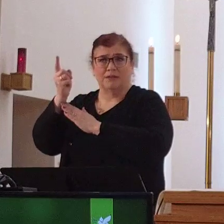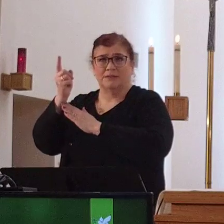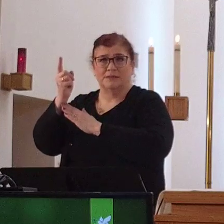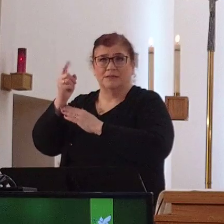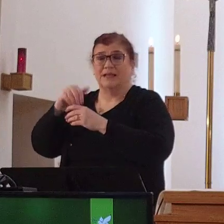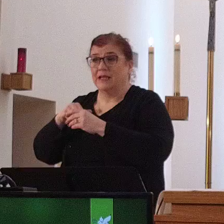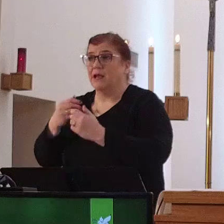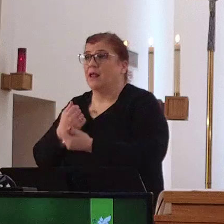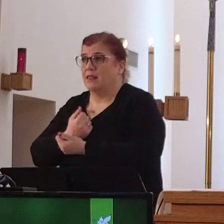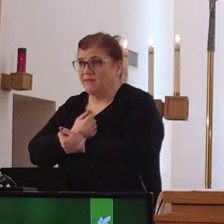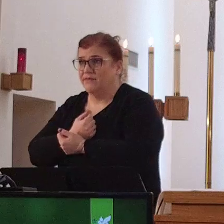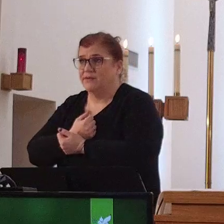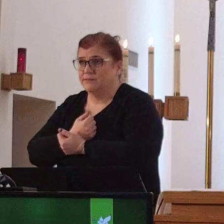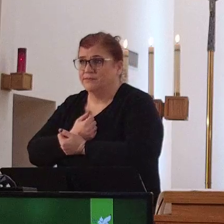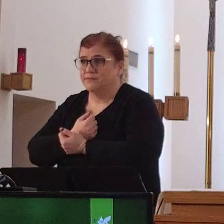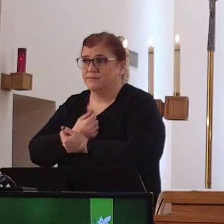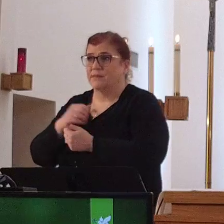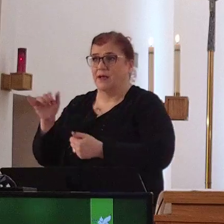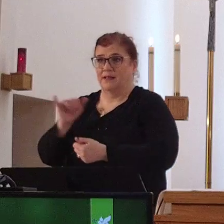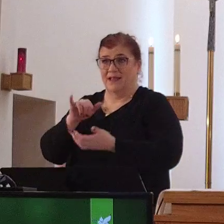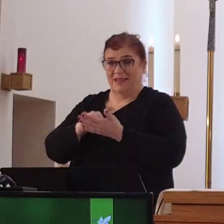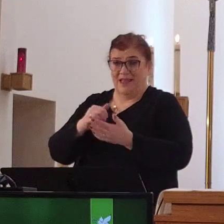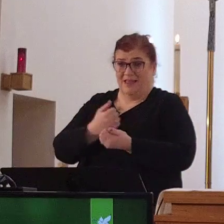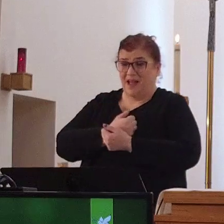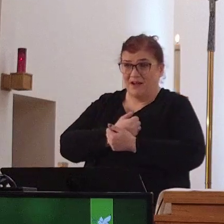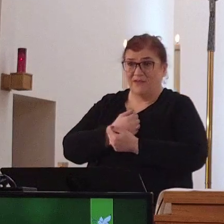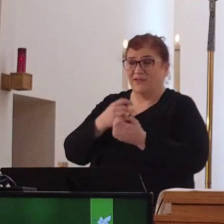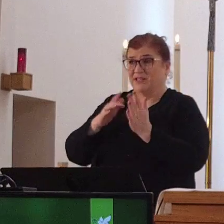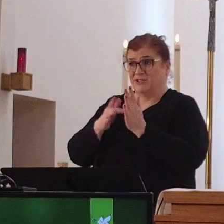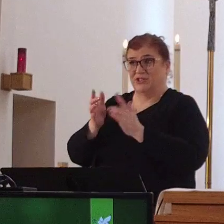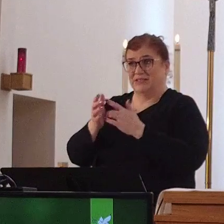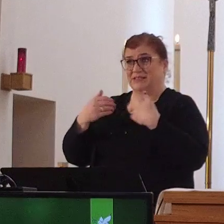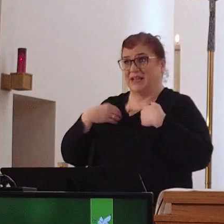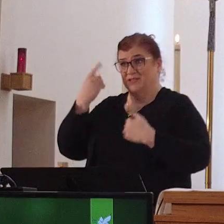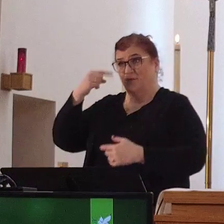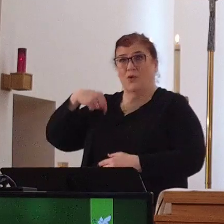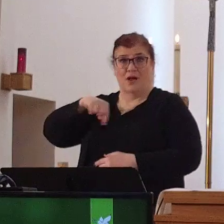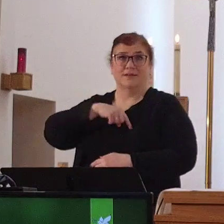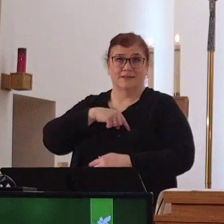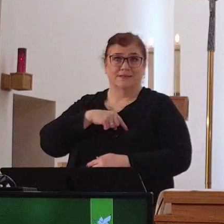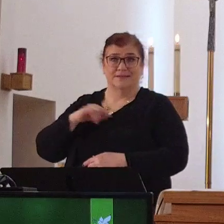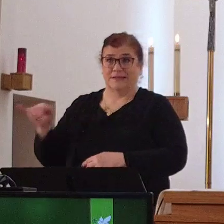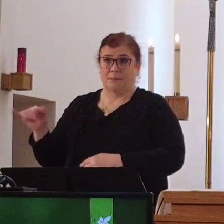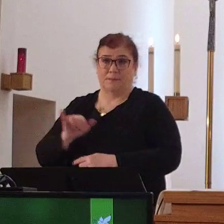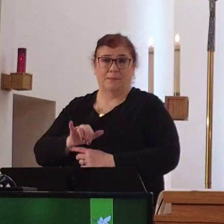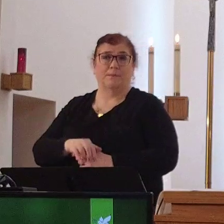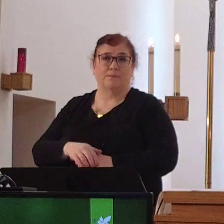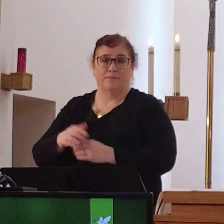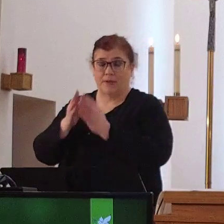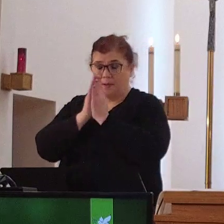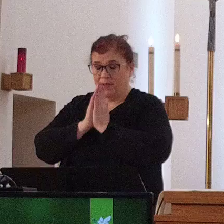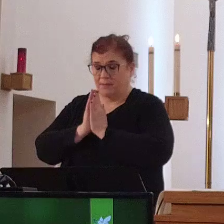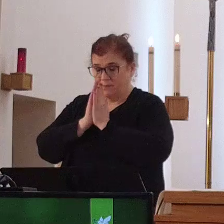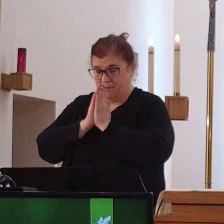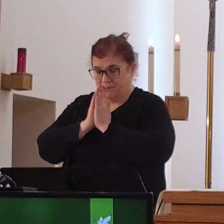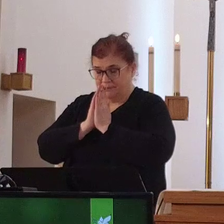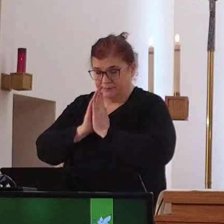in love, like that love Jesus has for us. Amen.